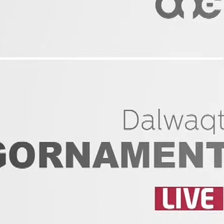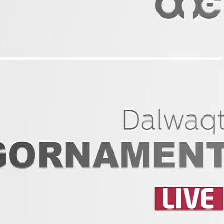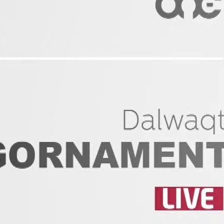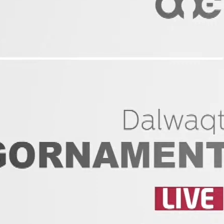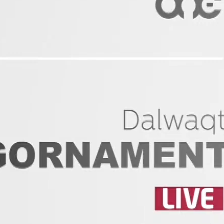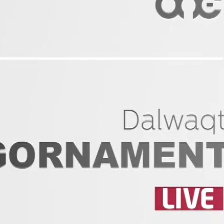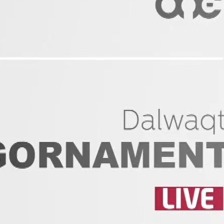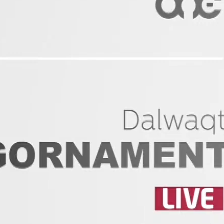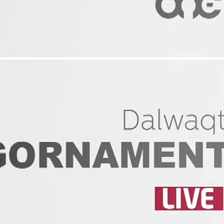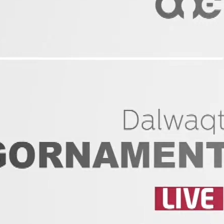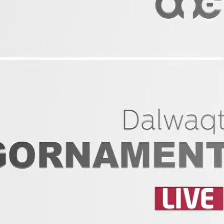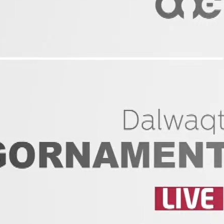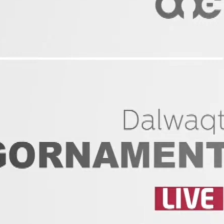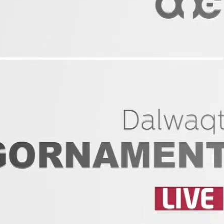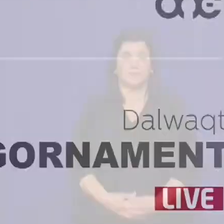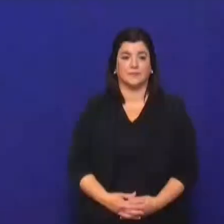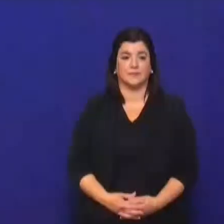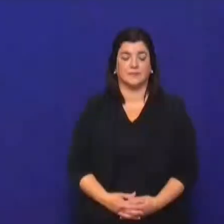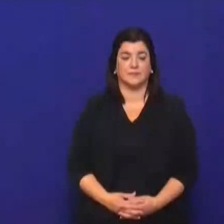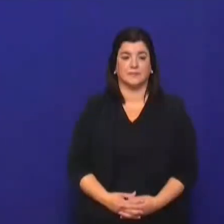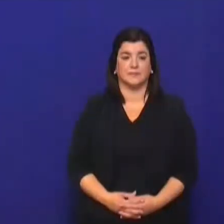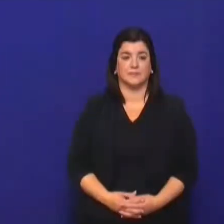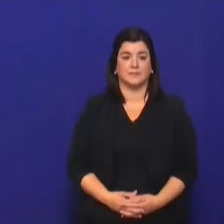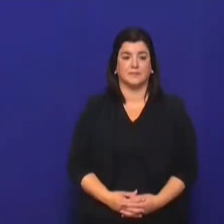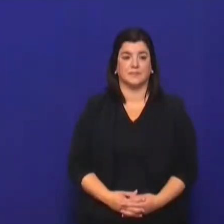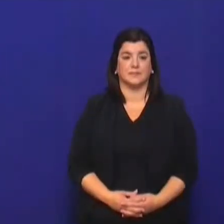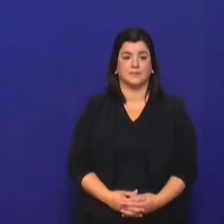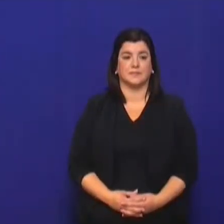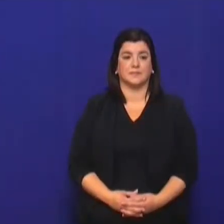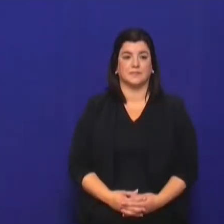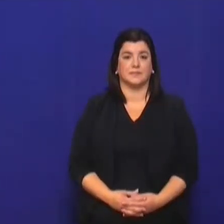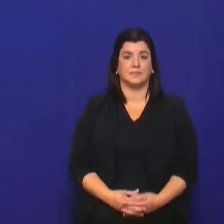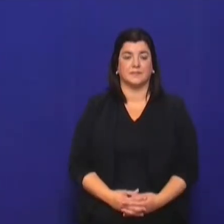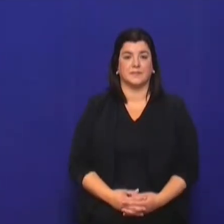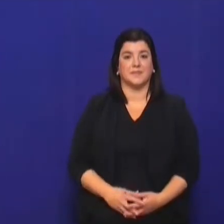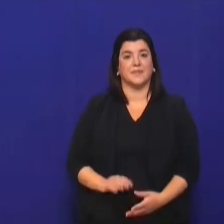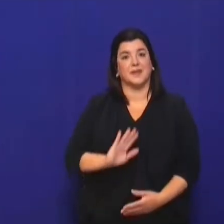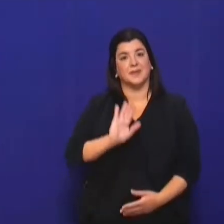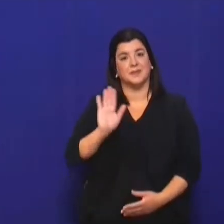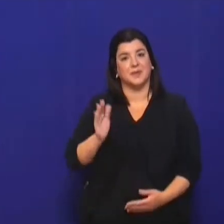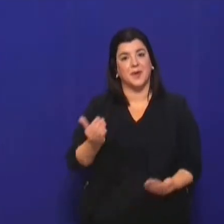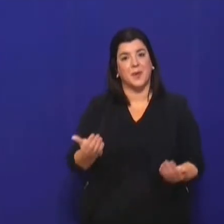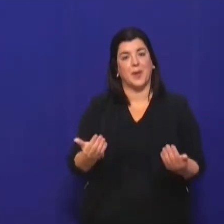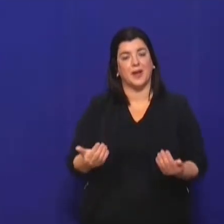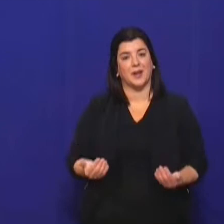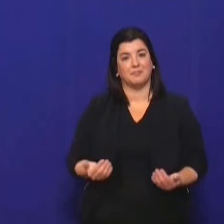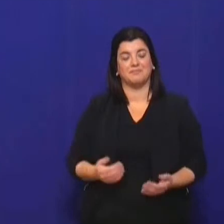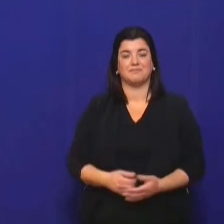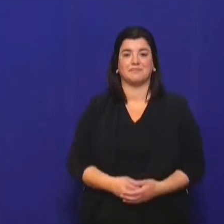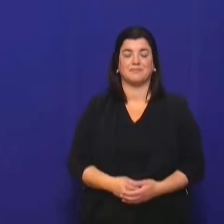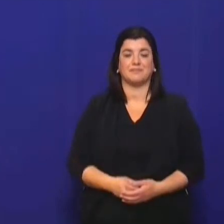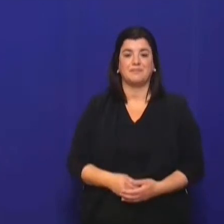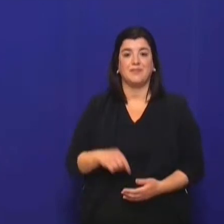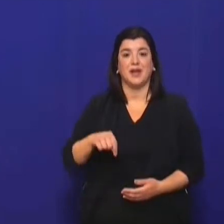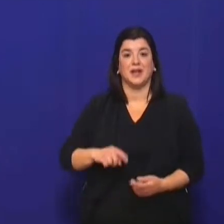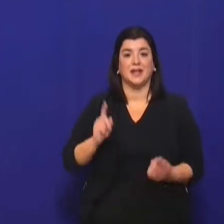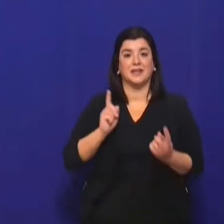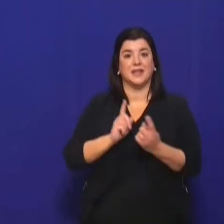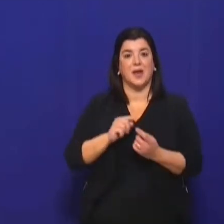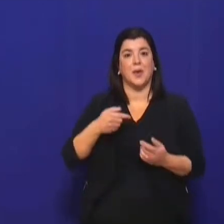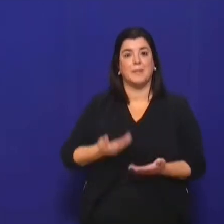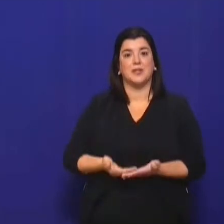Nselmilkom. Iltqajna għal dan ir-rendikont